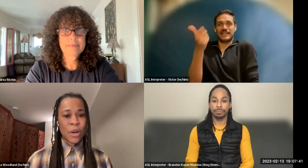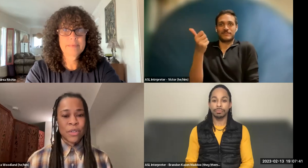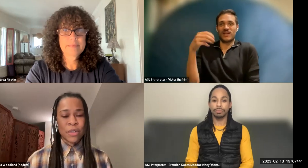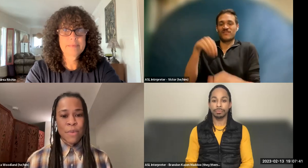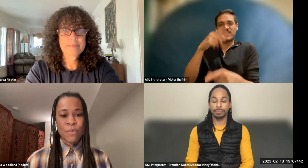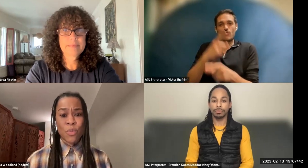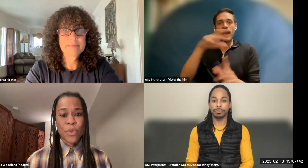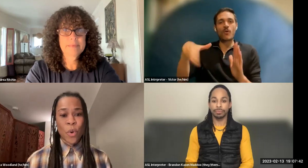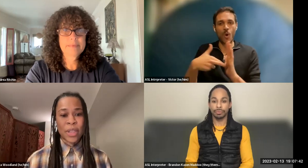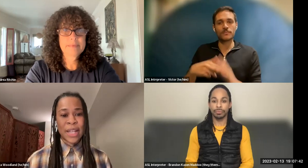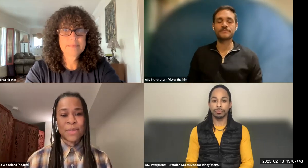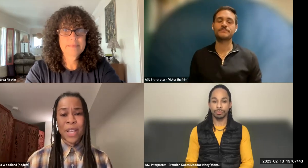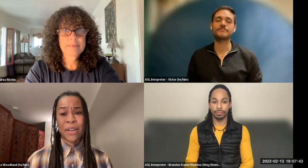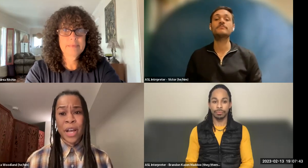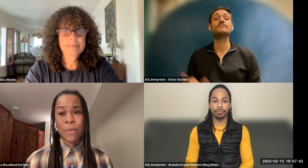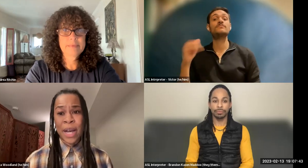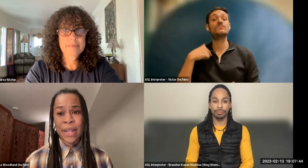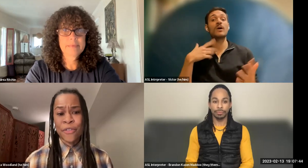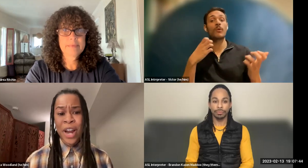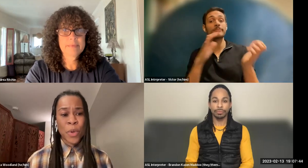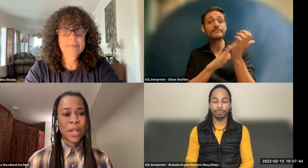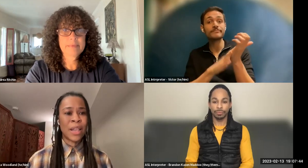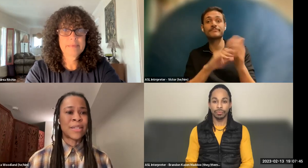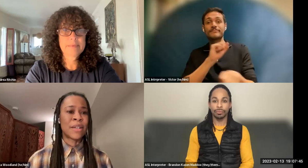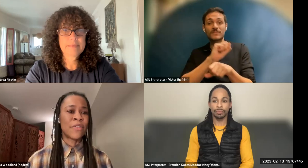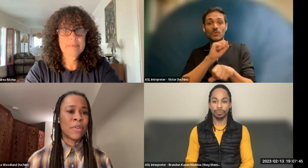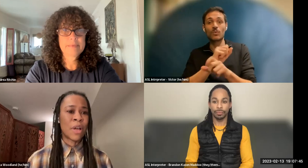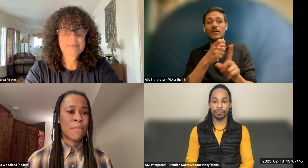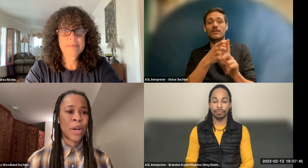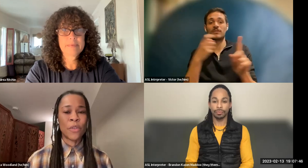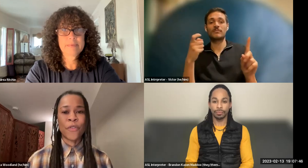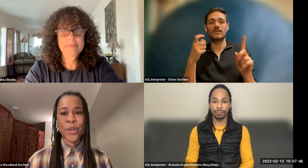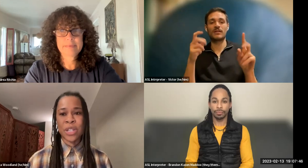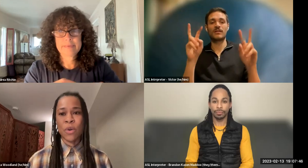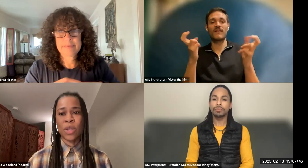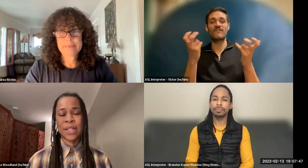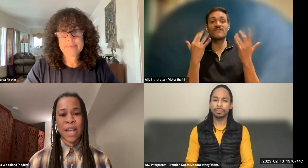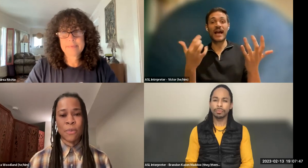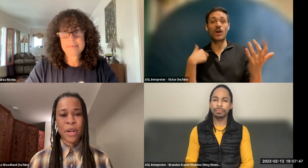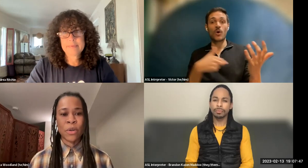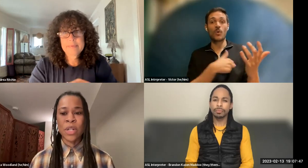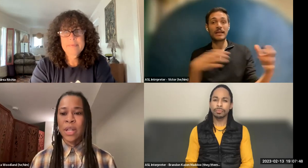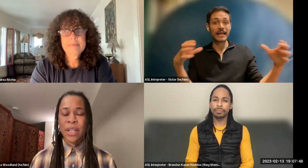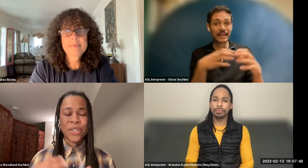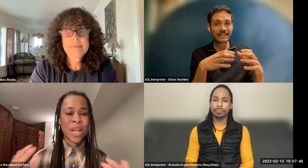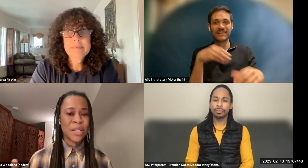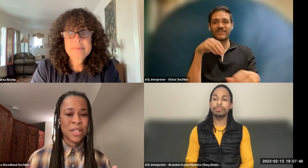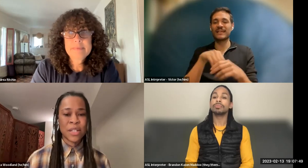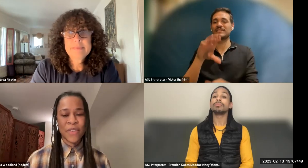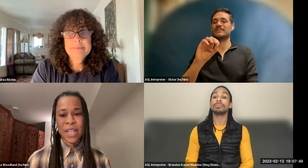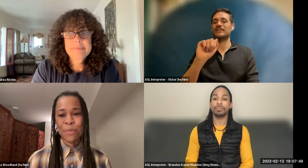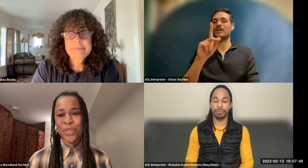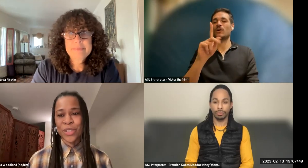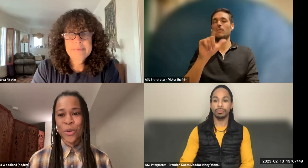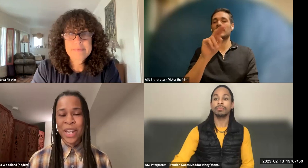want to shout out the work that's being held down by the Fire Week Collective, Mental Health First in Oakland and Sacramento. There's tons